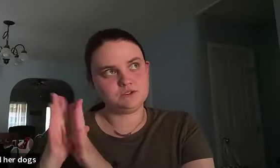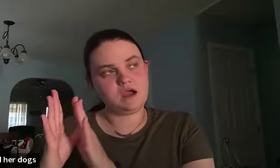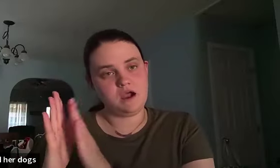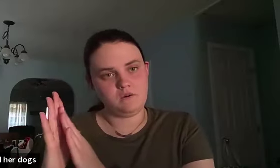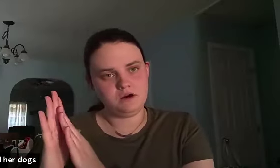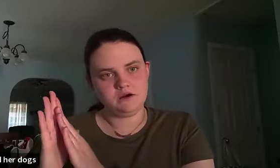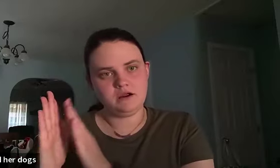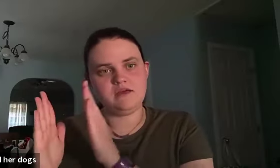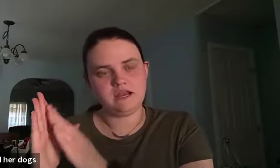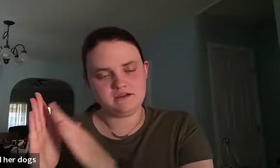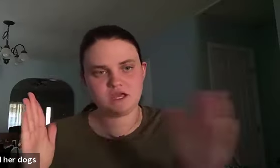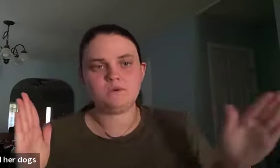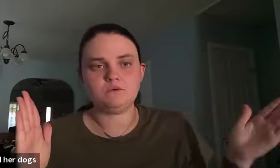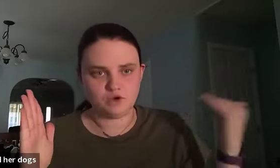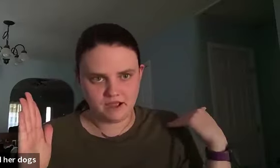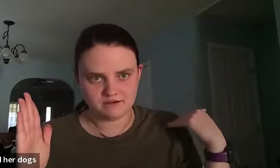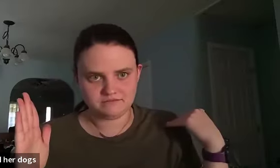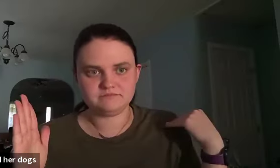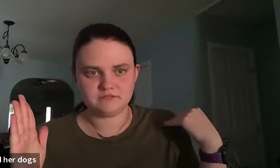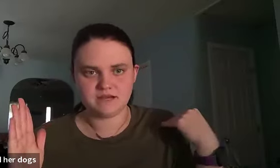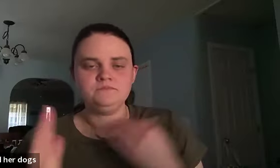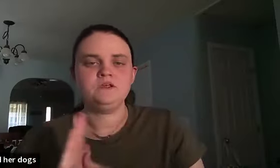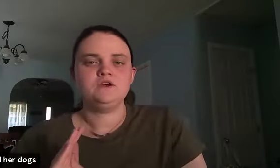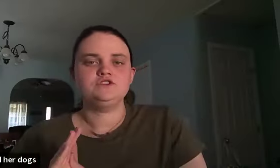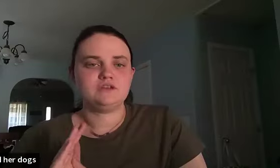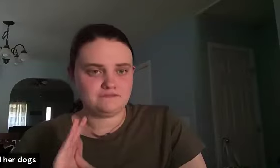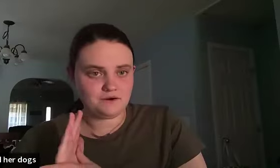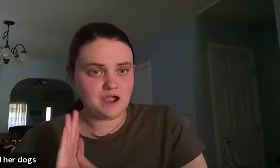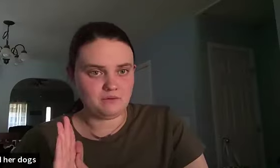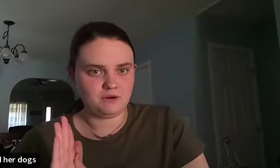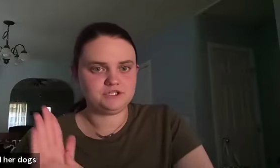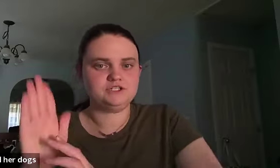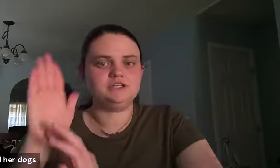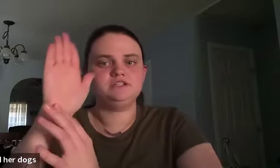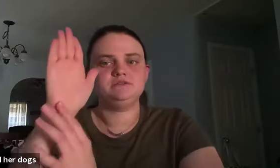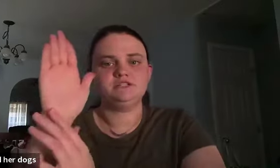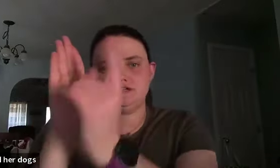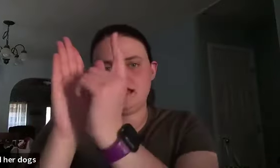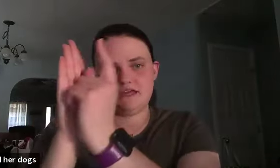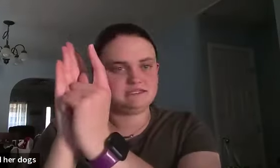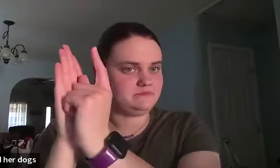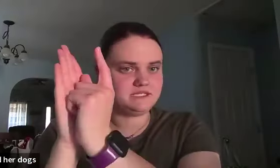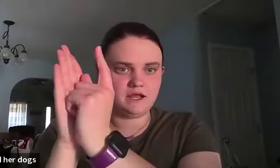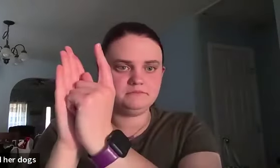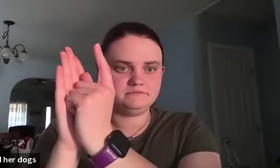do hour, and then after that, we will go back. Okay. So now for hour, what you're going to do is you're going to have that same setup.